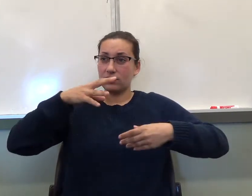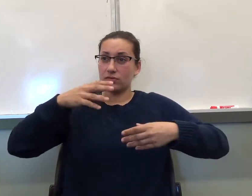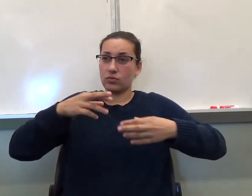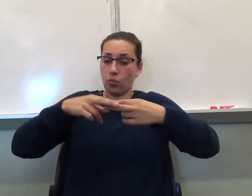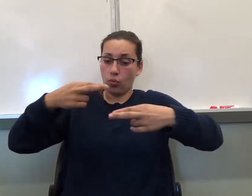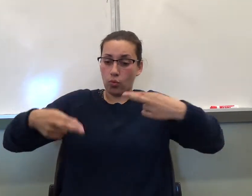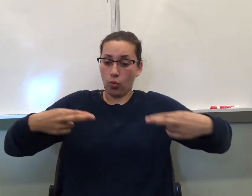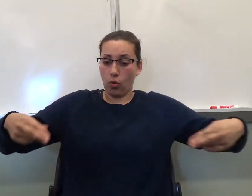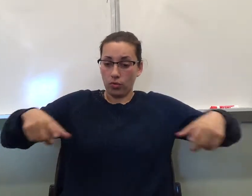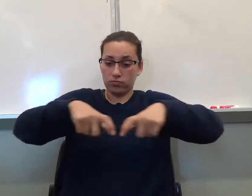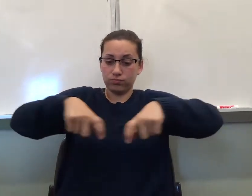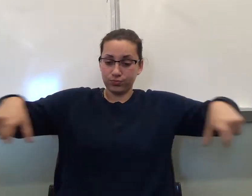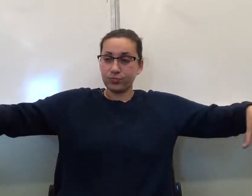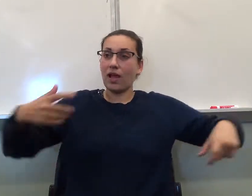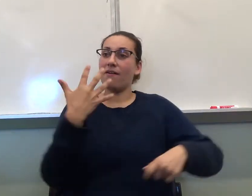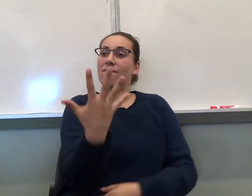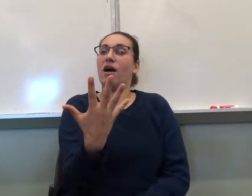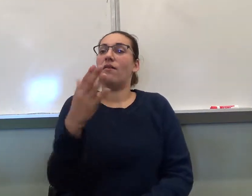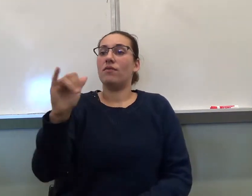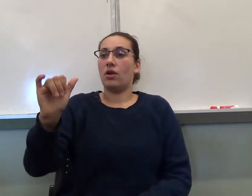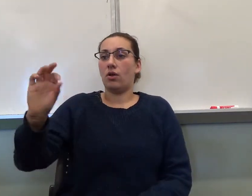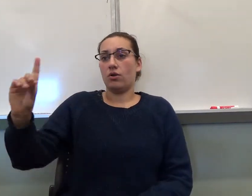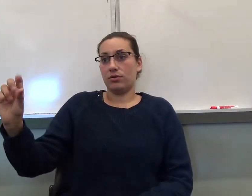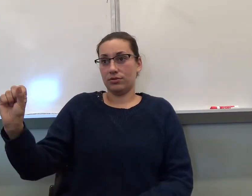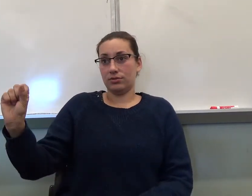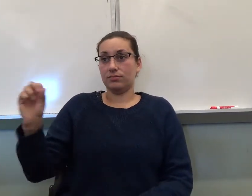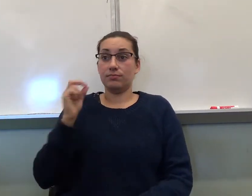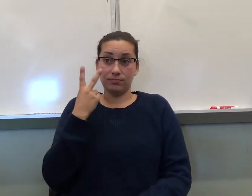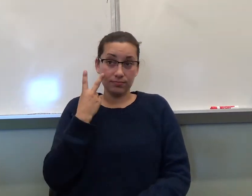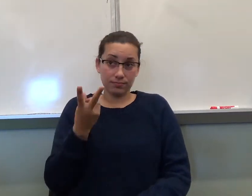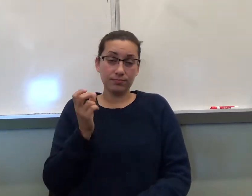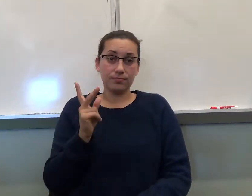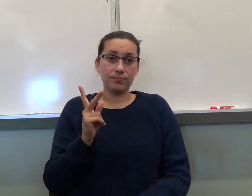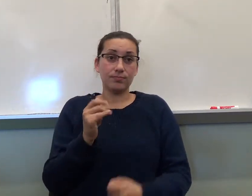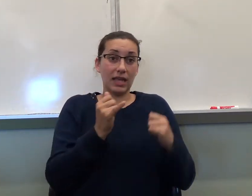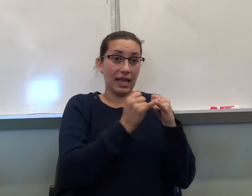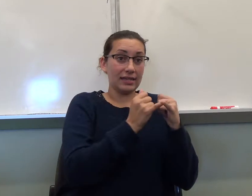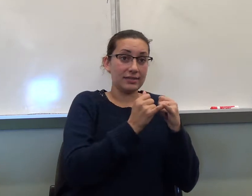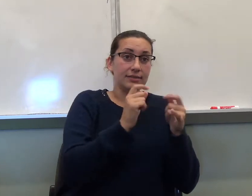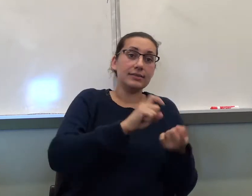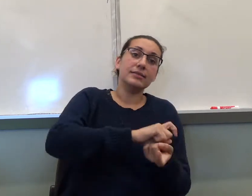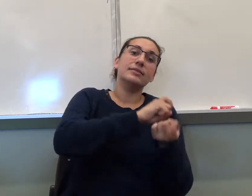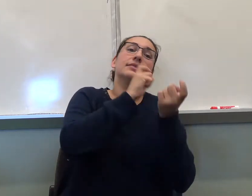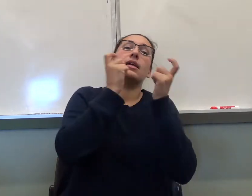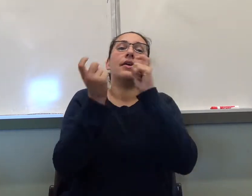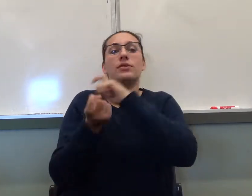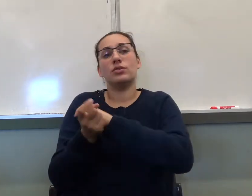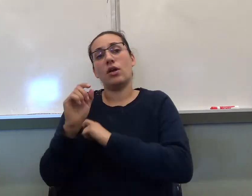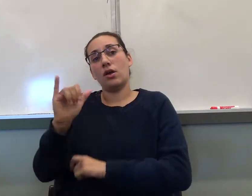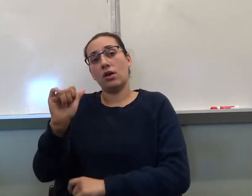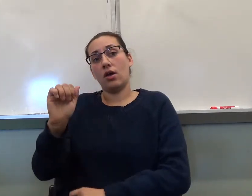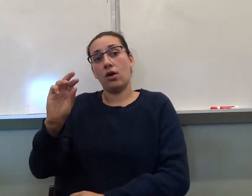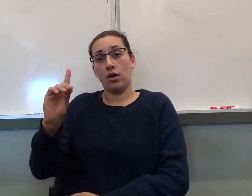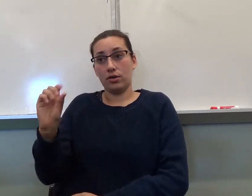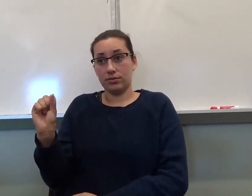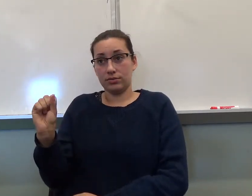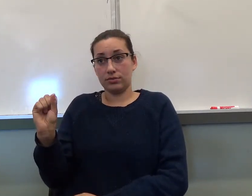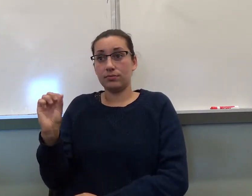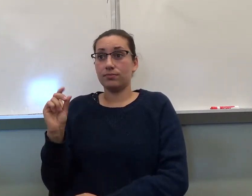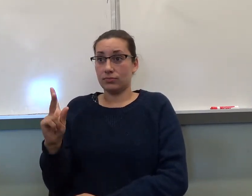see. All right, we want to convert inches into yards. So we create a conversion factor. Now that